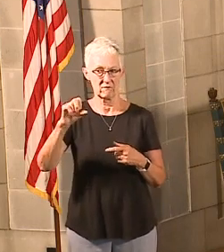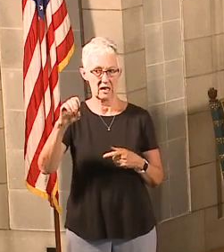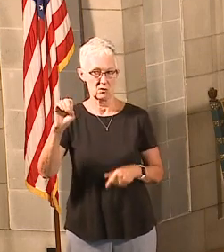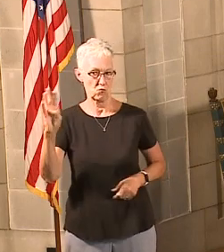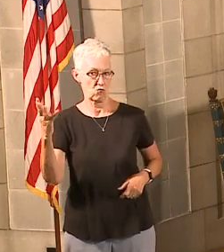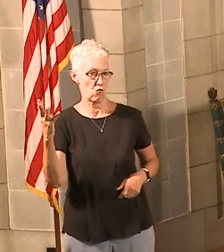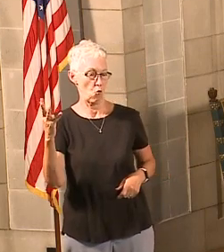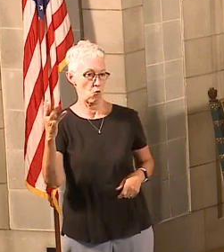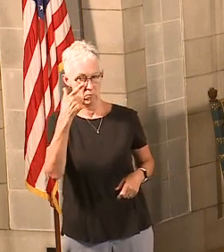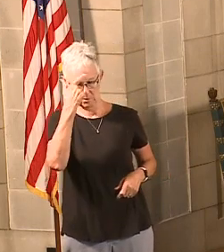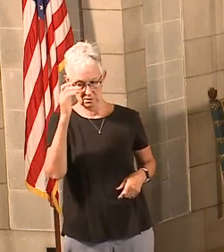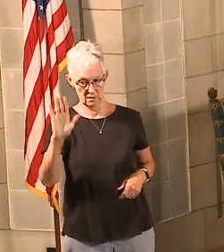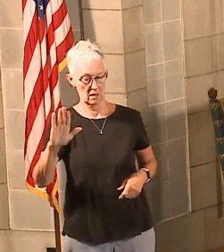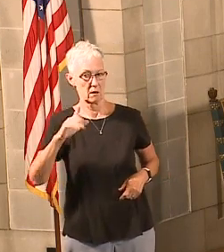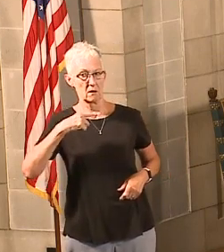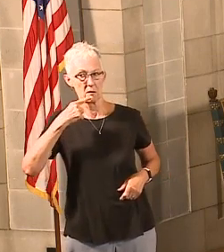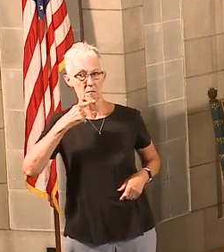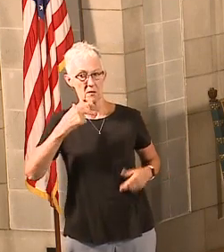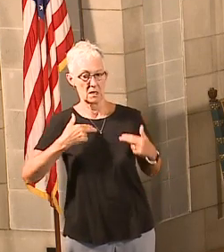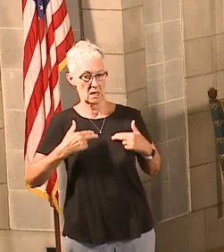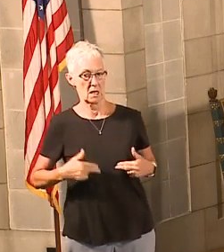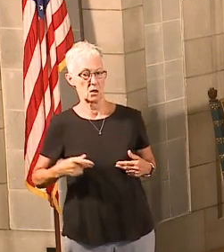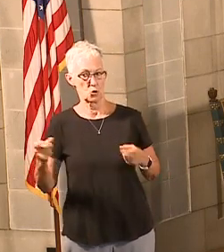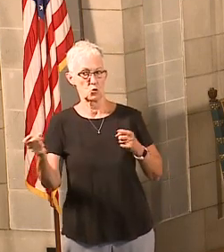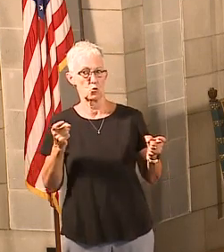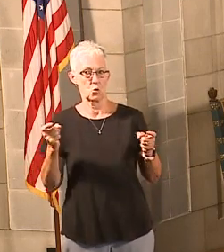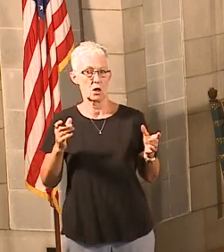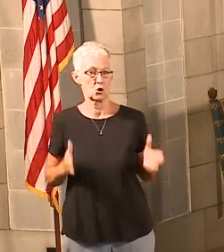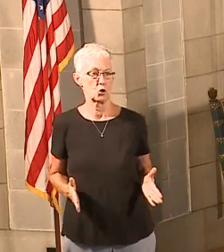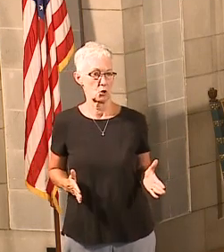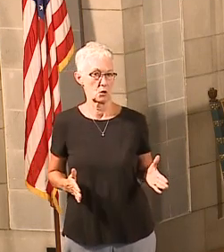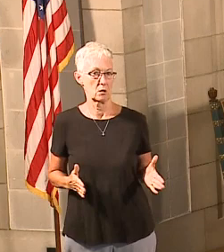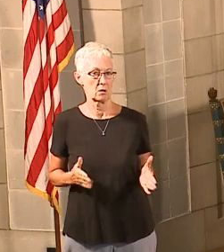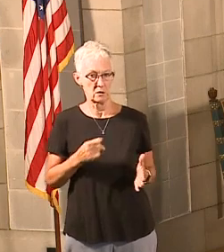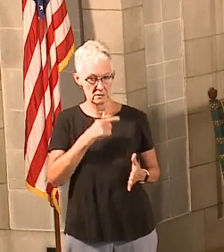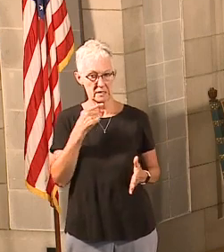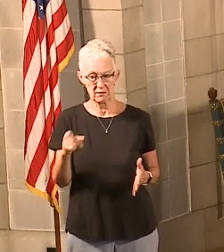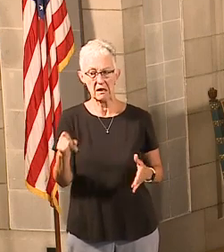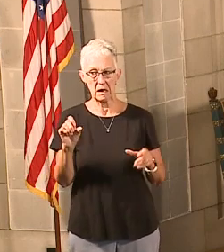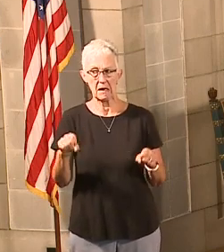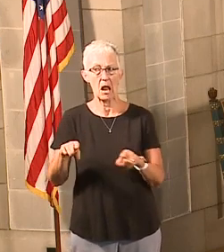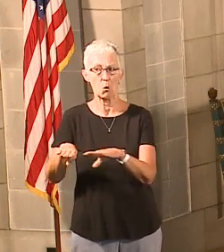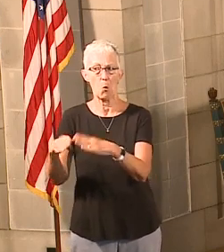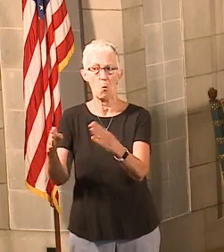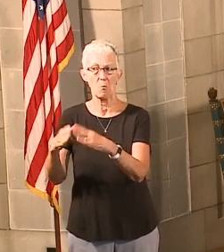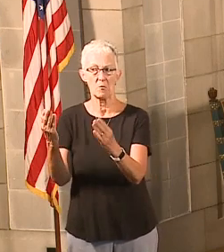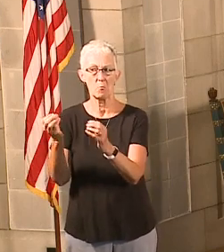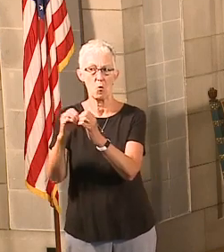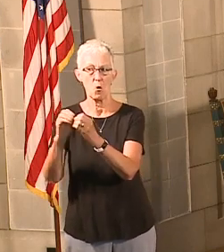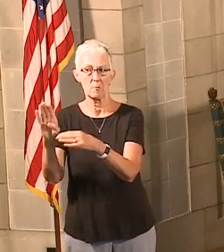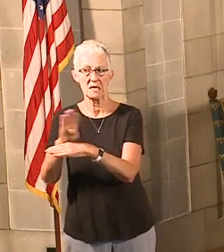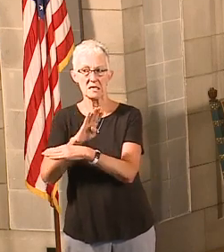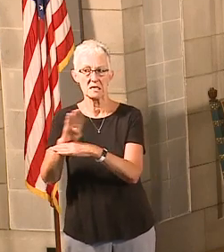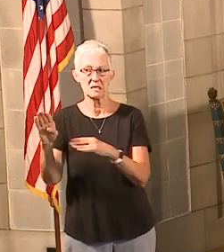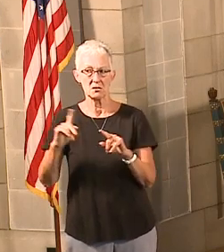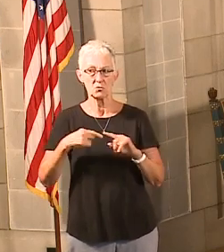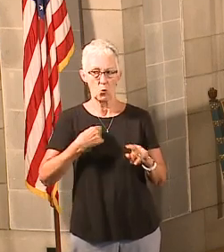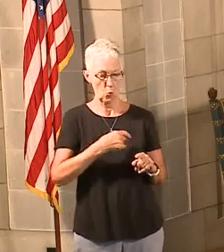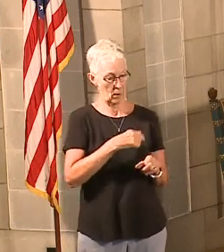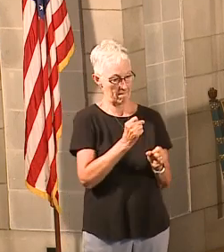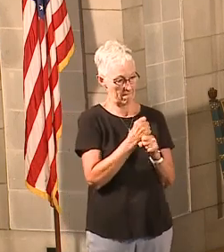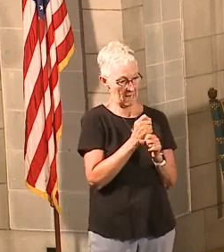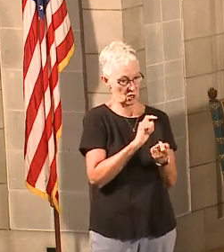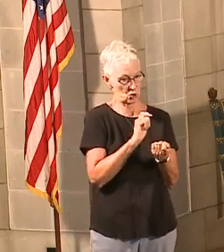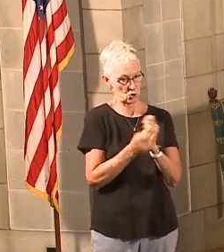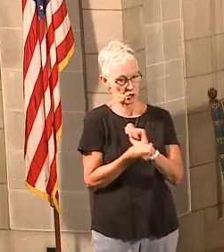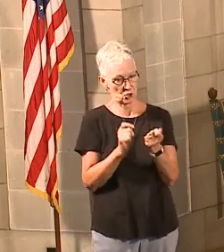and we agree with them, where the rest of the state is going to be remaining in phase 3 for the time being. So we do, you're right, we do make some changes, but again, go